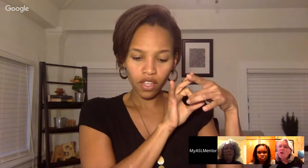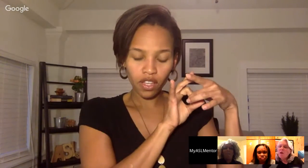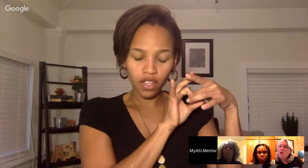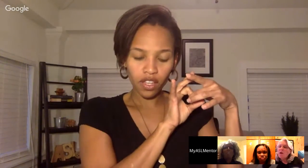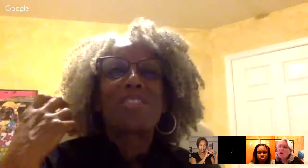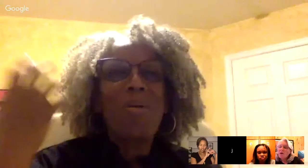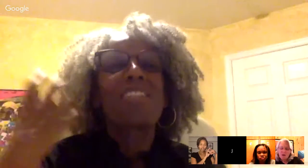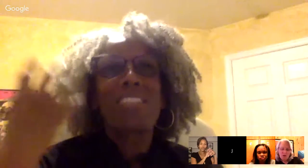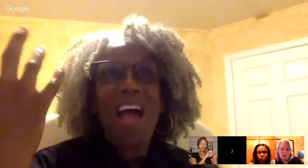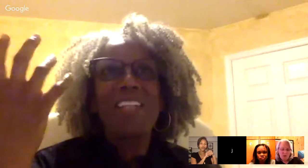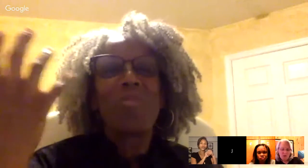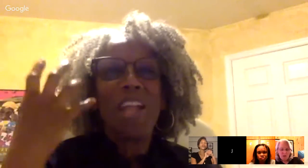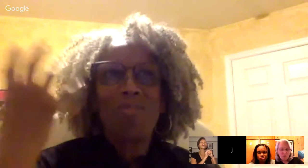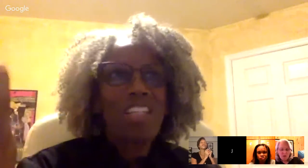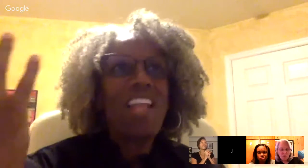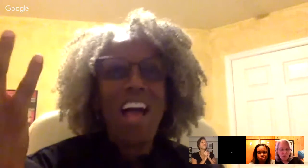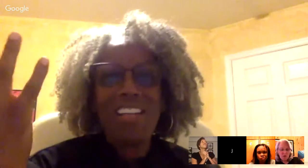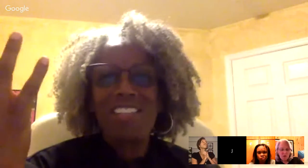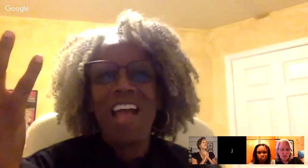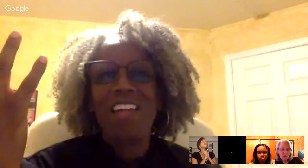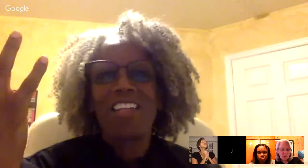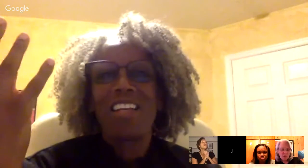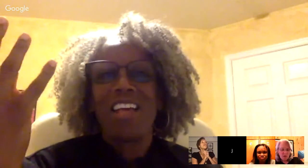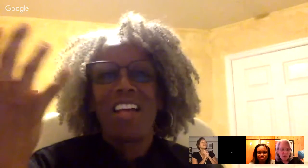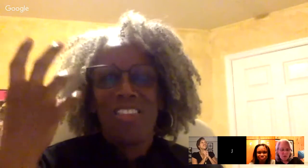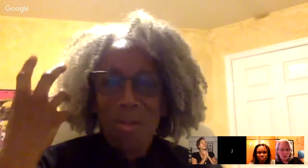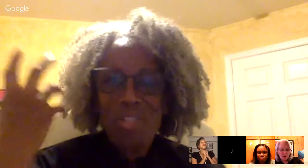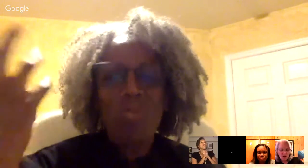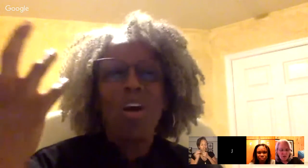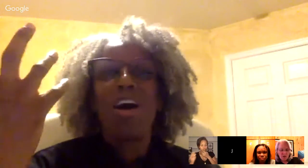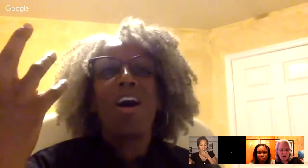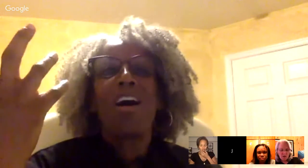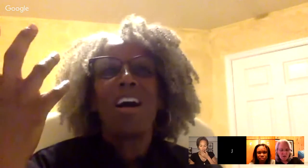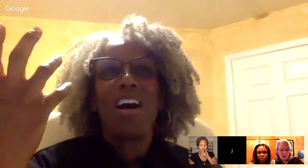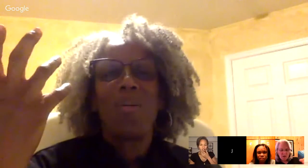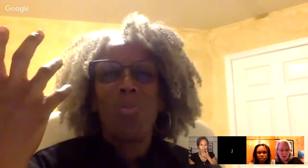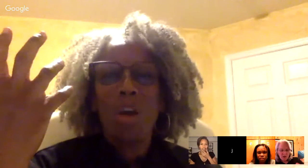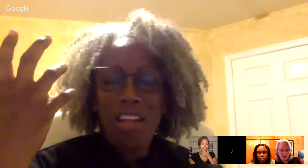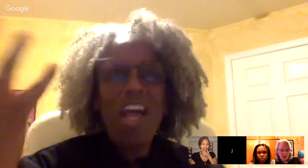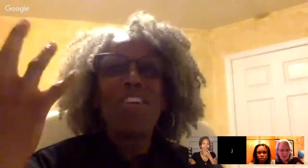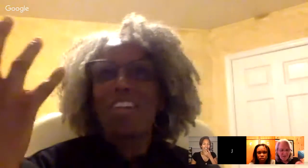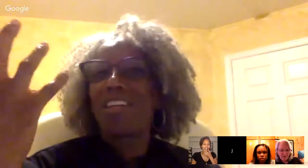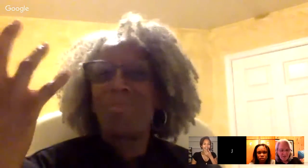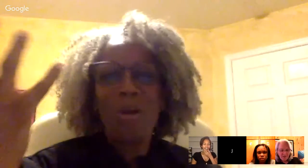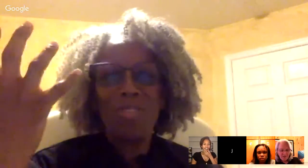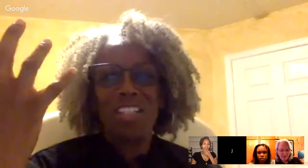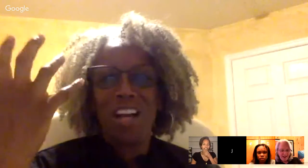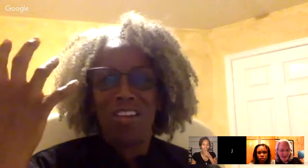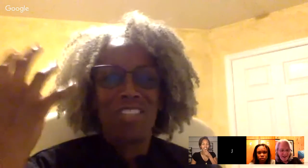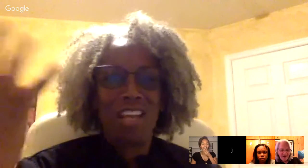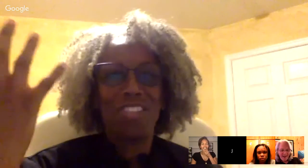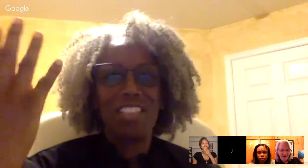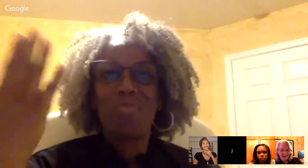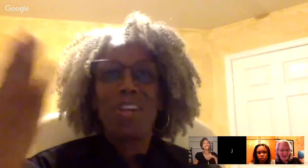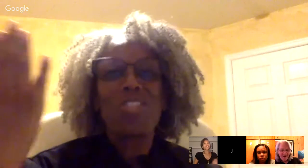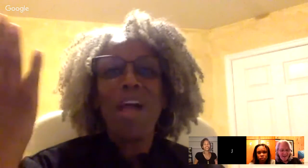I was so excited when I realized that there was another component of deafhood,